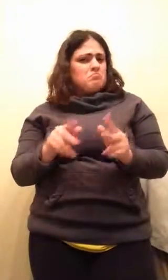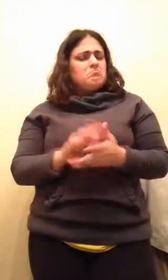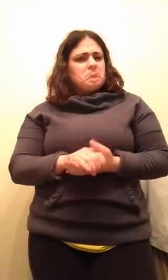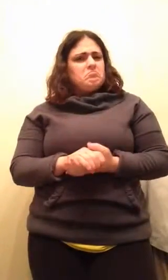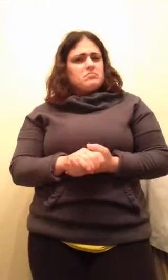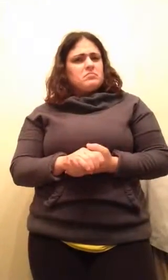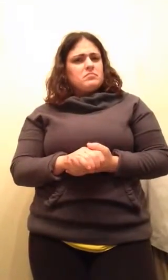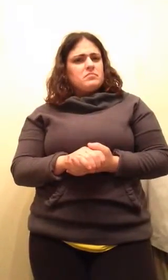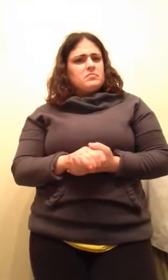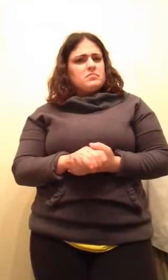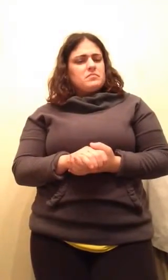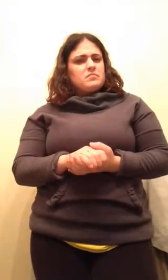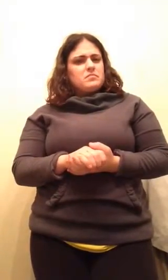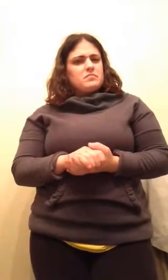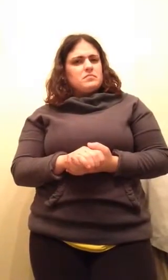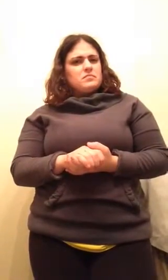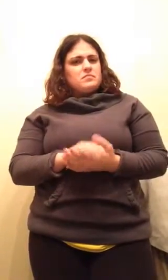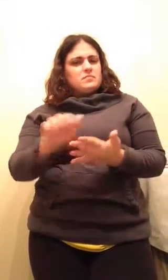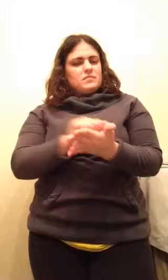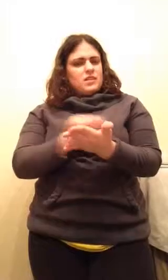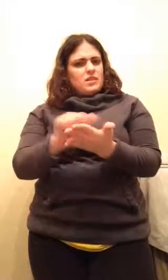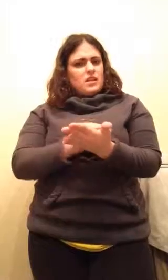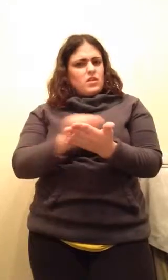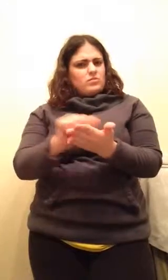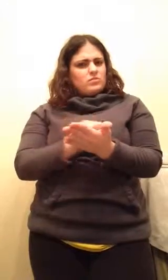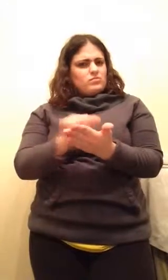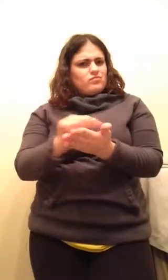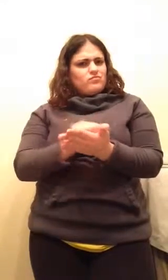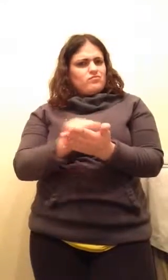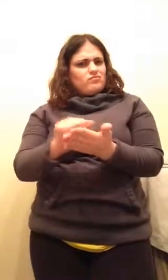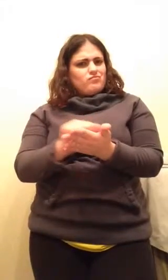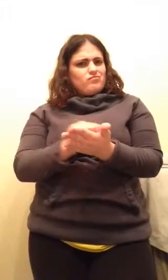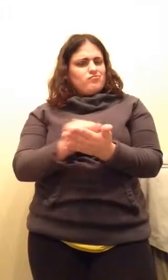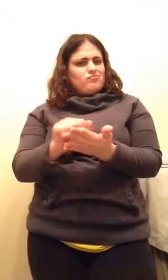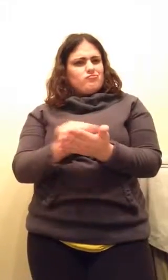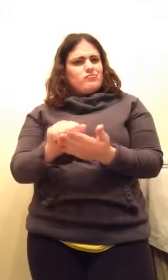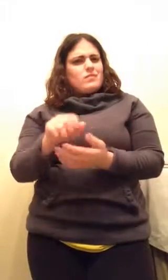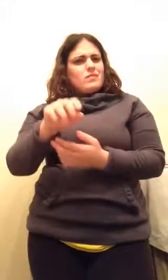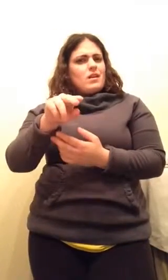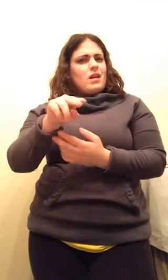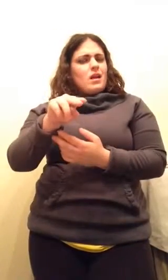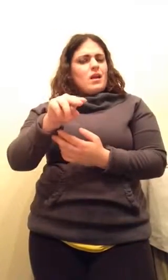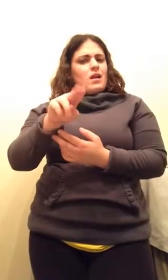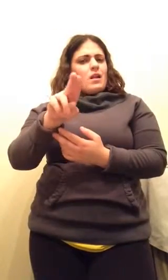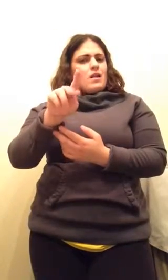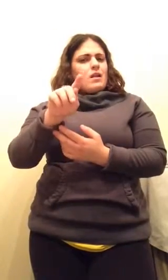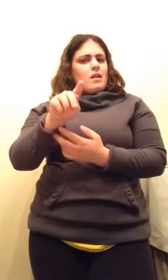fine attachment, or one of these little graters, and you just want, you know, quarter of a nutmeg, 1 or 2 bay leaves.